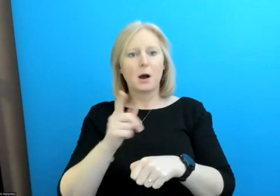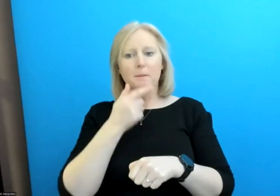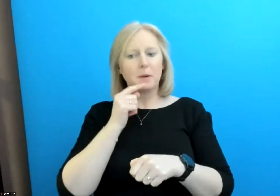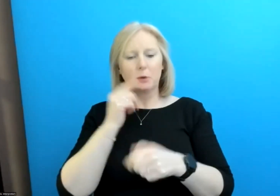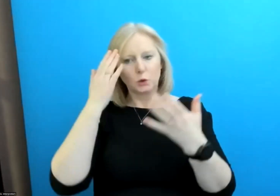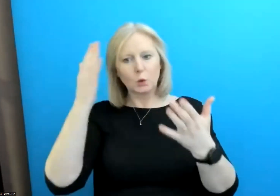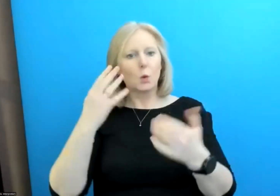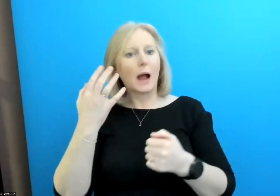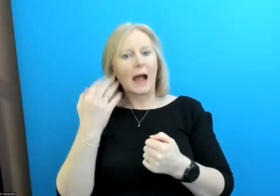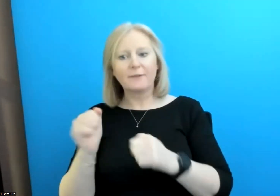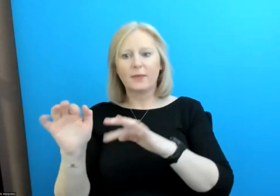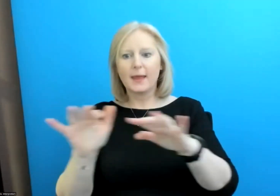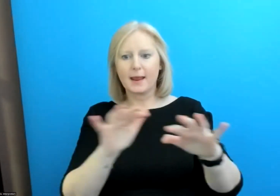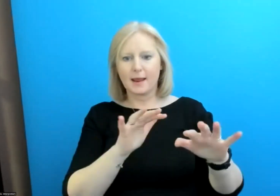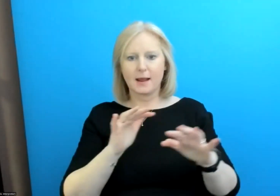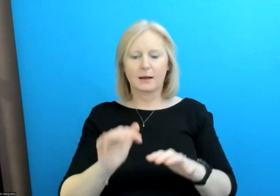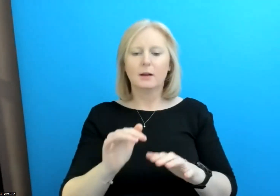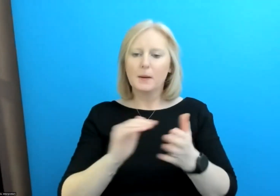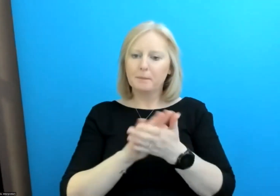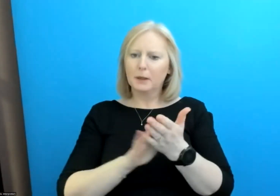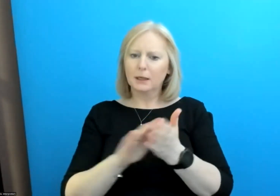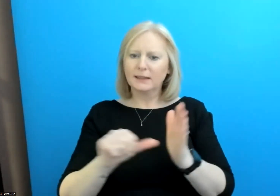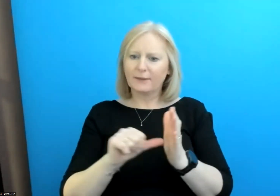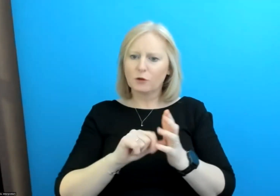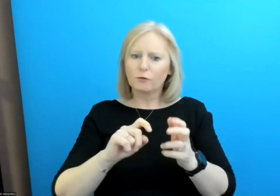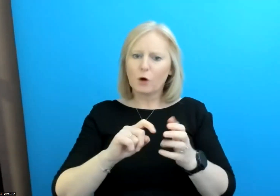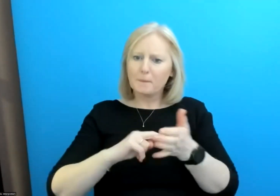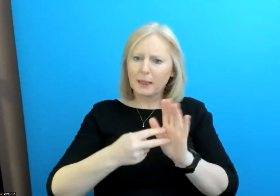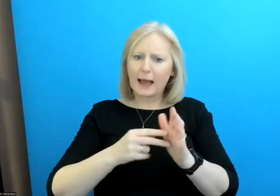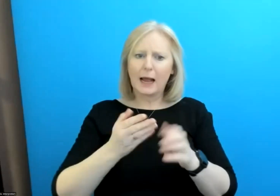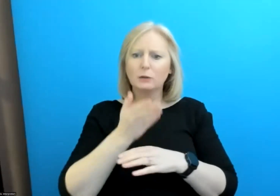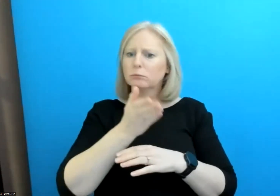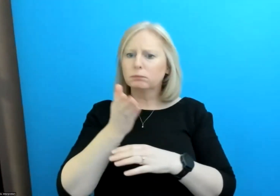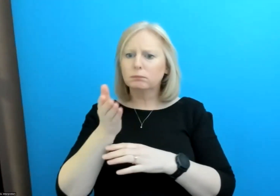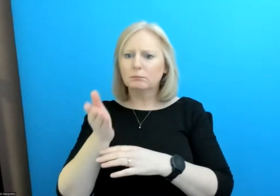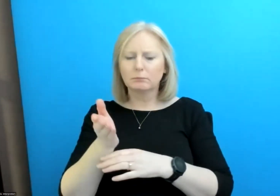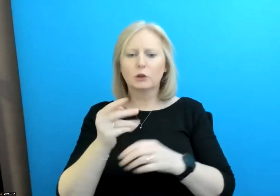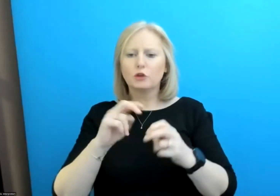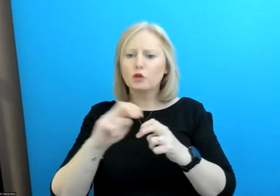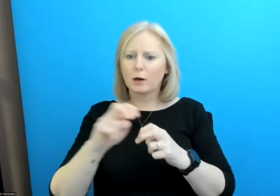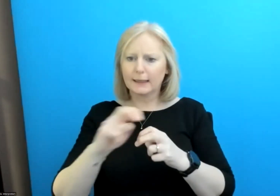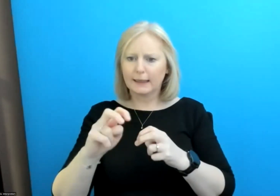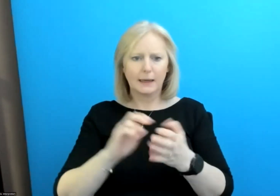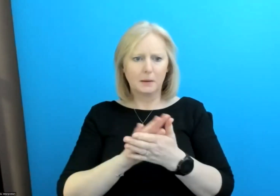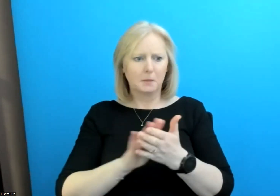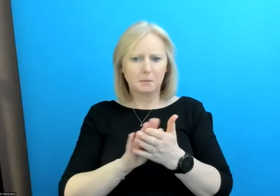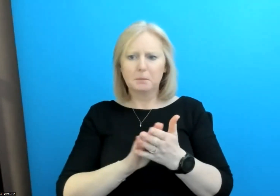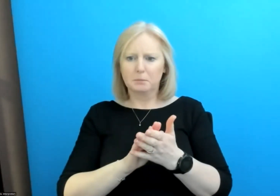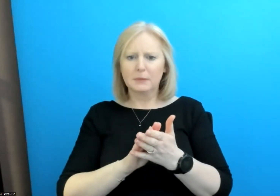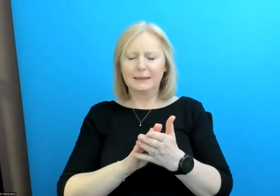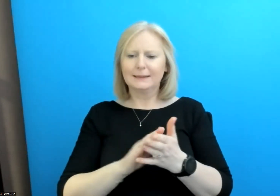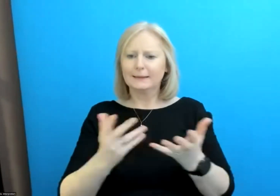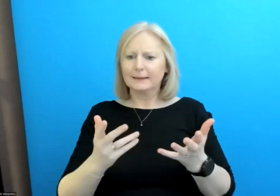when it comes to planning a journey, because if people don't know what's available to them, it makes it difficult to plan a